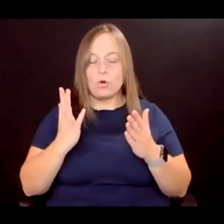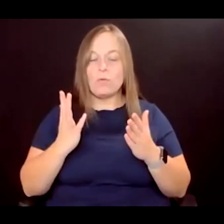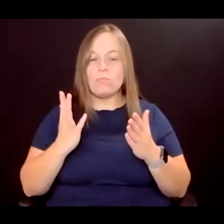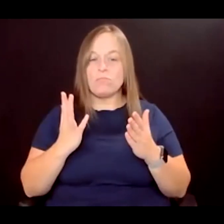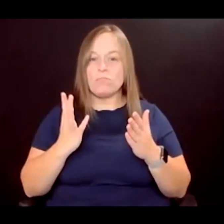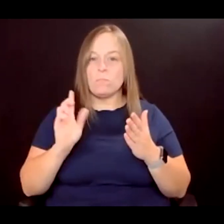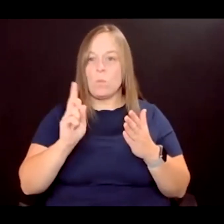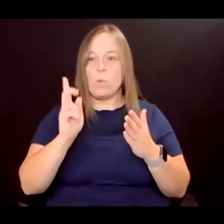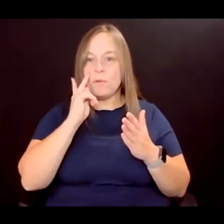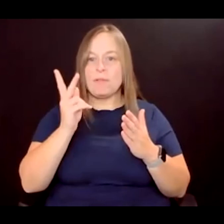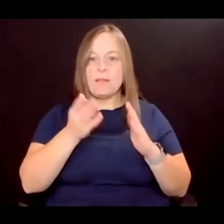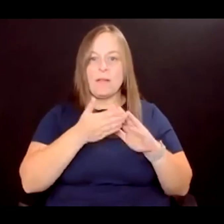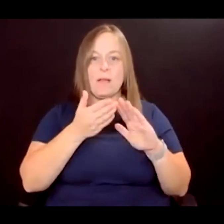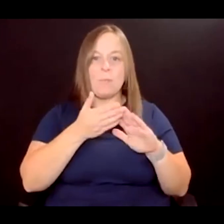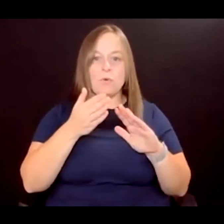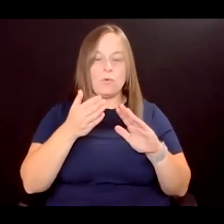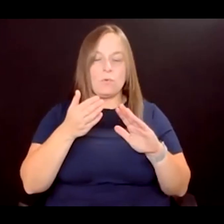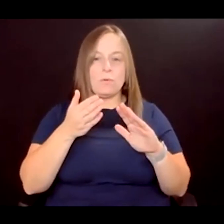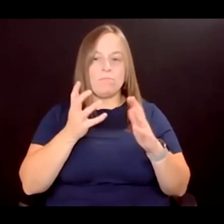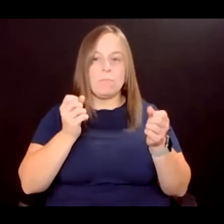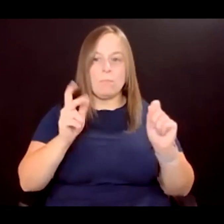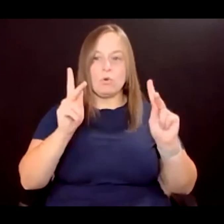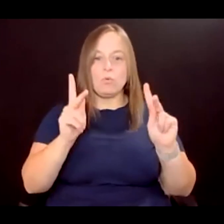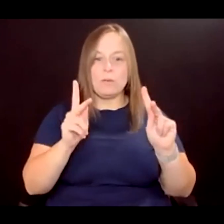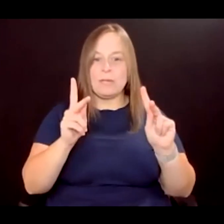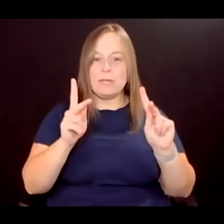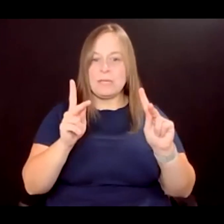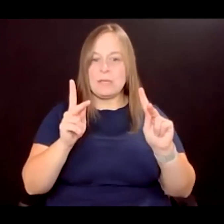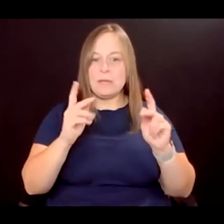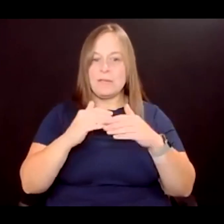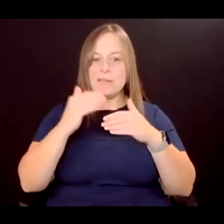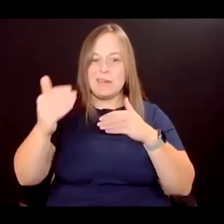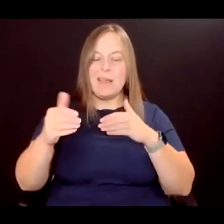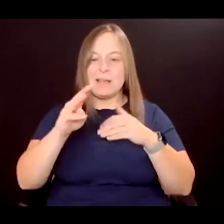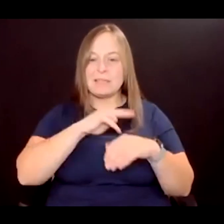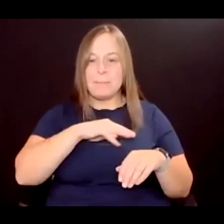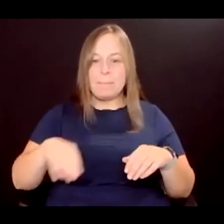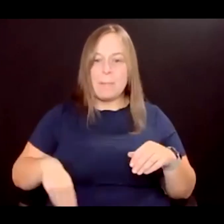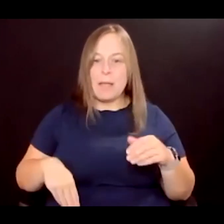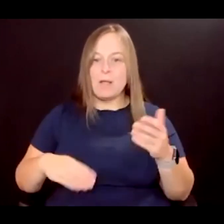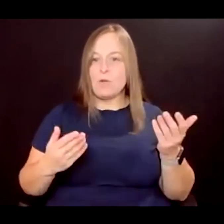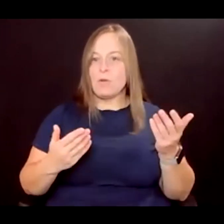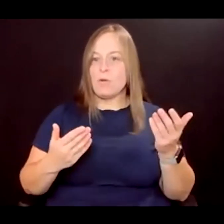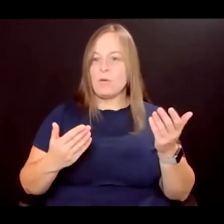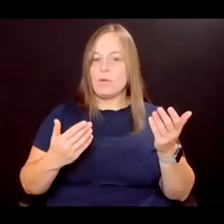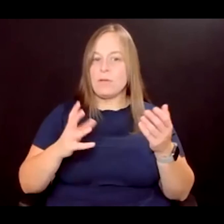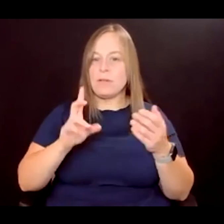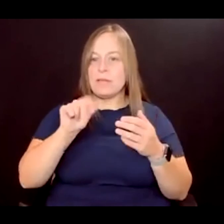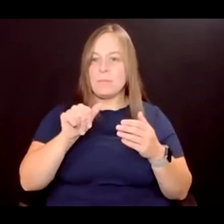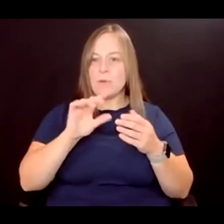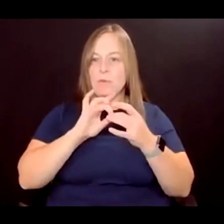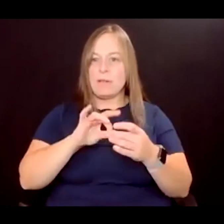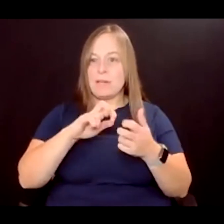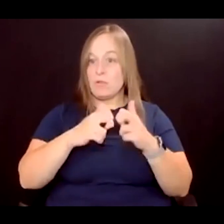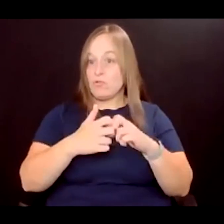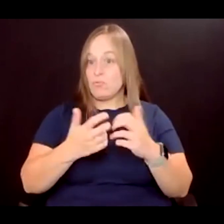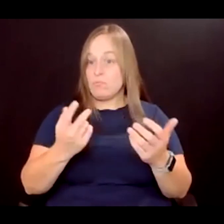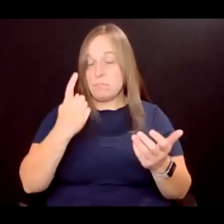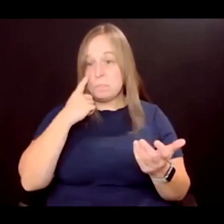so what we have noticed, what you have noticed as well, about the city not doing its job. And again, I'm